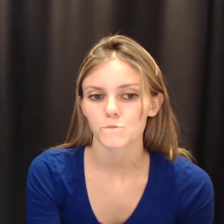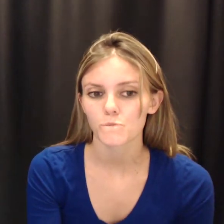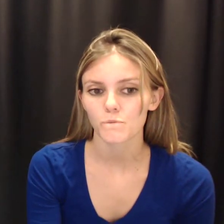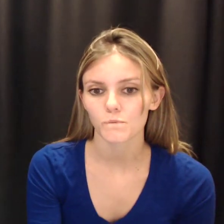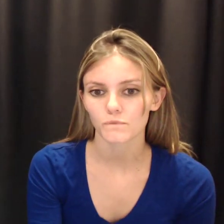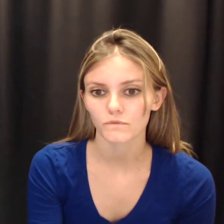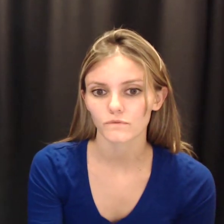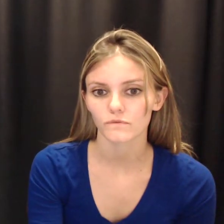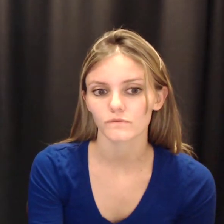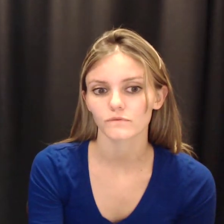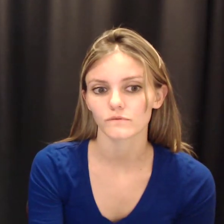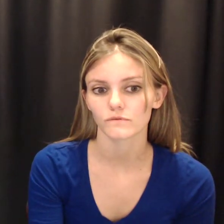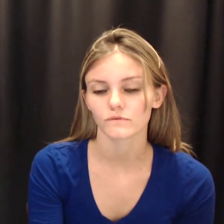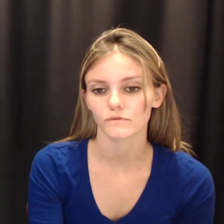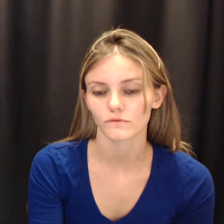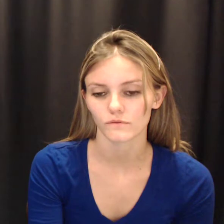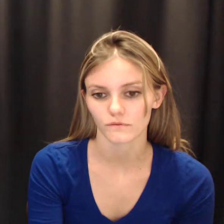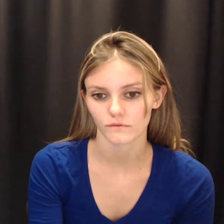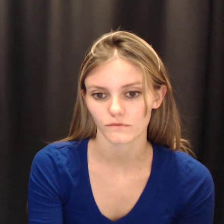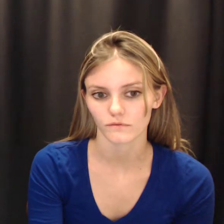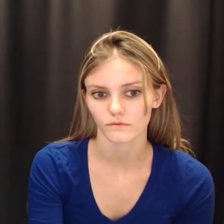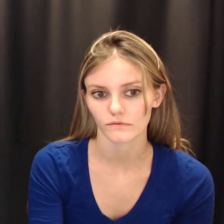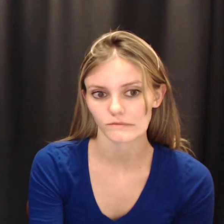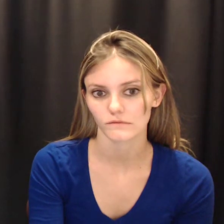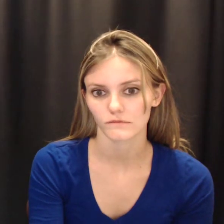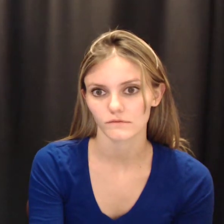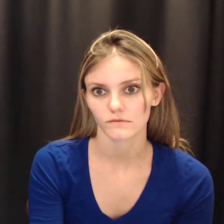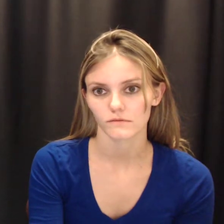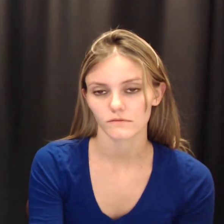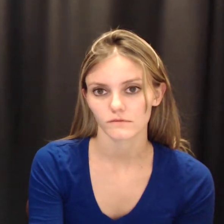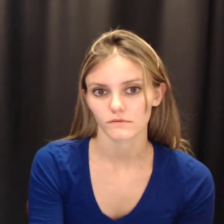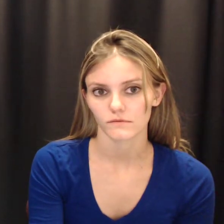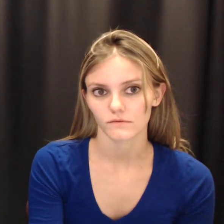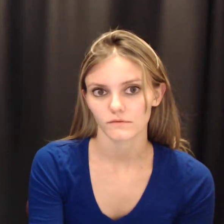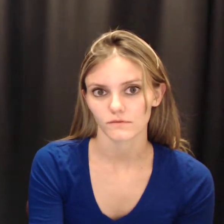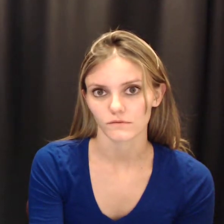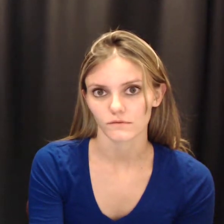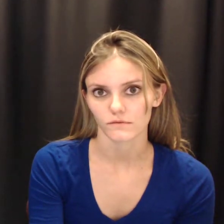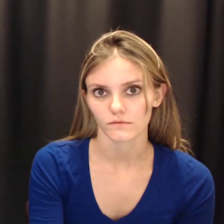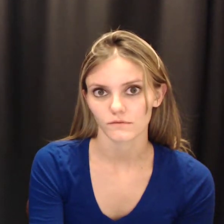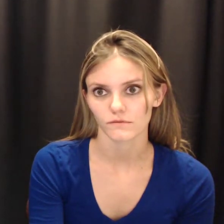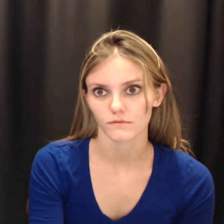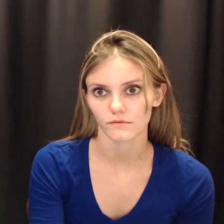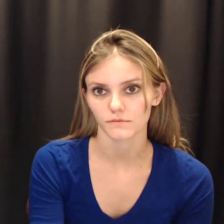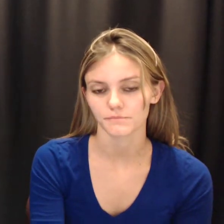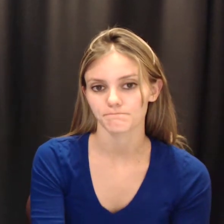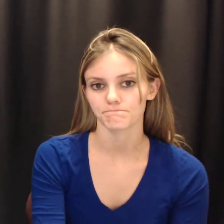Yeah, unfortunately, that's not the first time I've heard that. It does seem to be a pretty common problem.